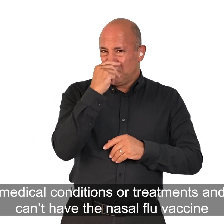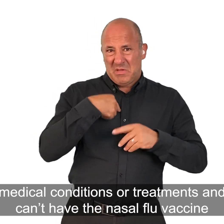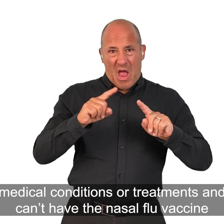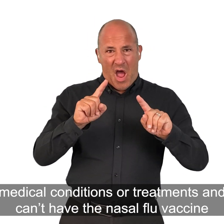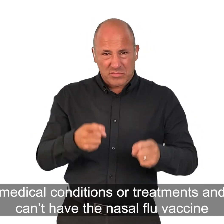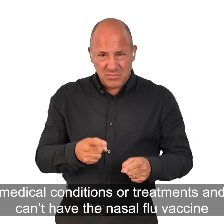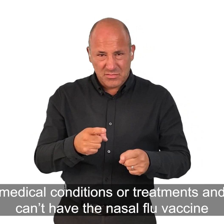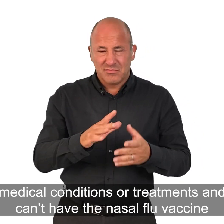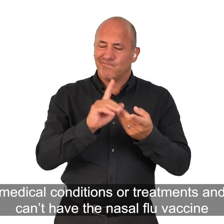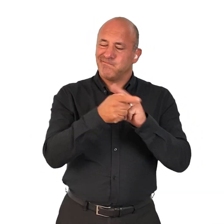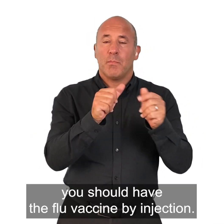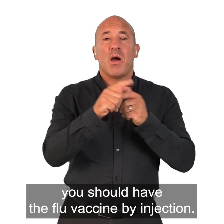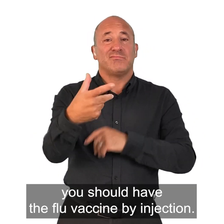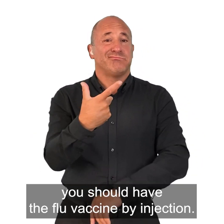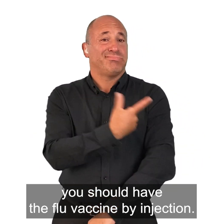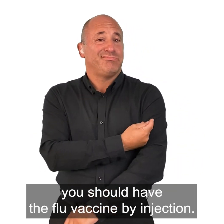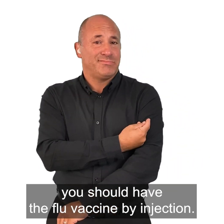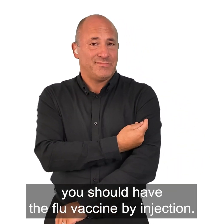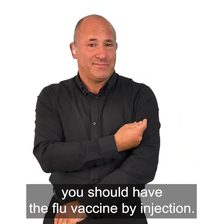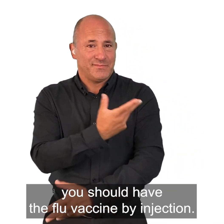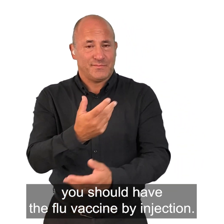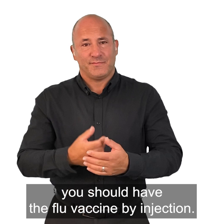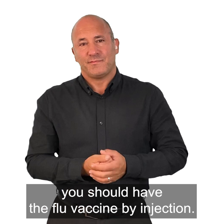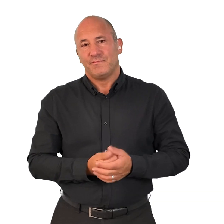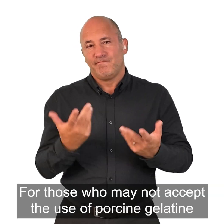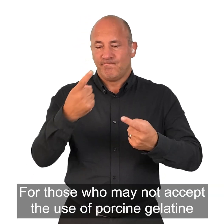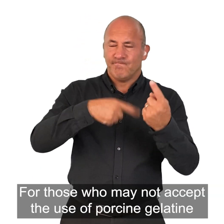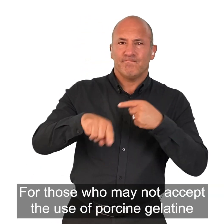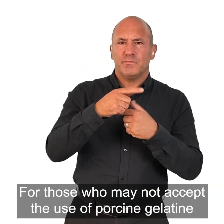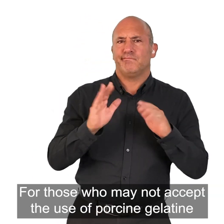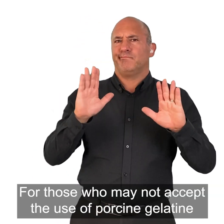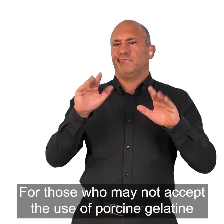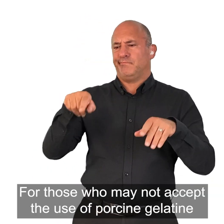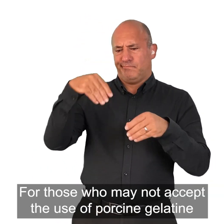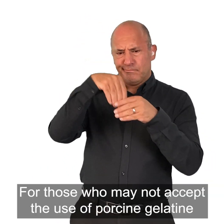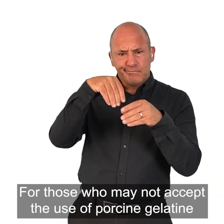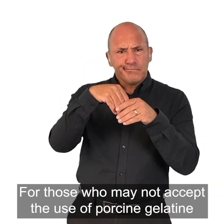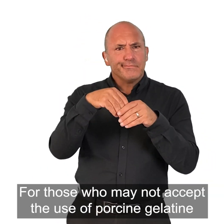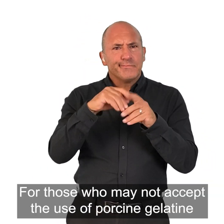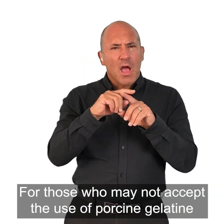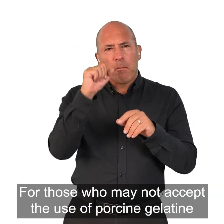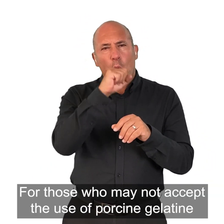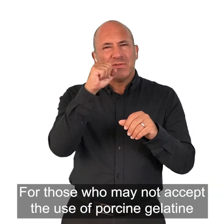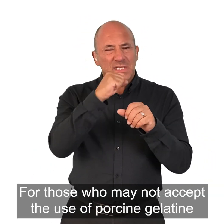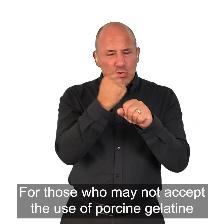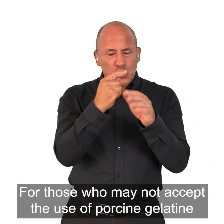and can't have the nasal flu vaccine, you should have the flu vaccine by injection. For those who may not accept the use of